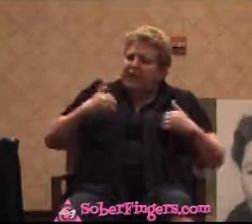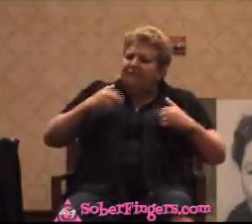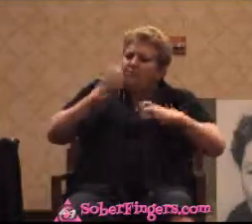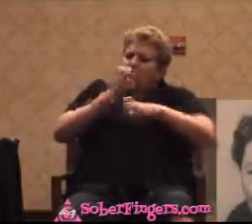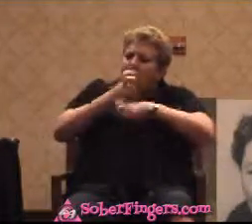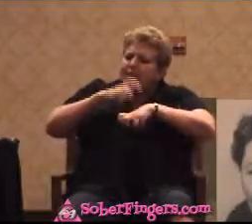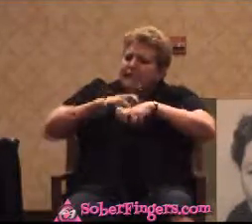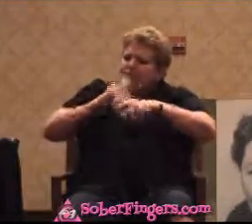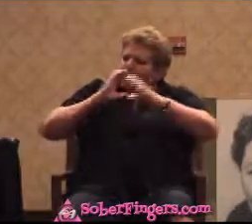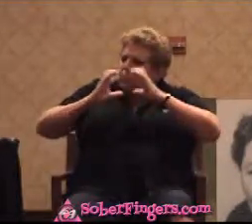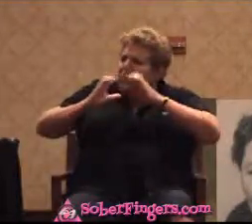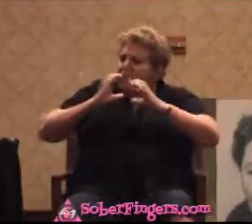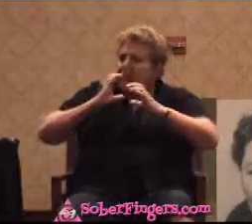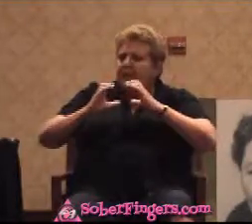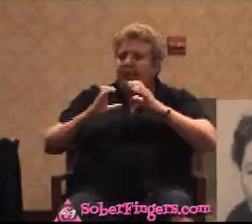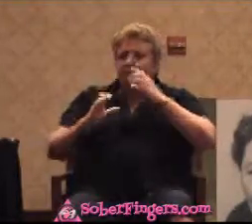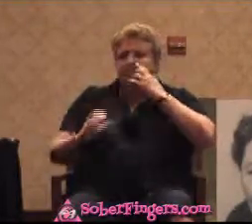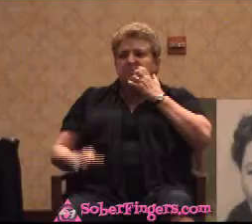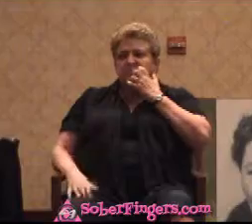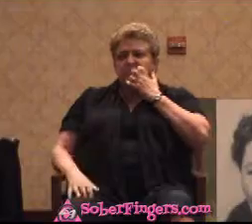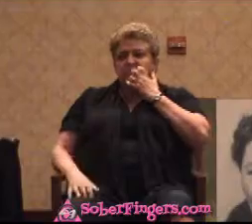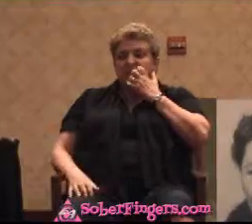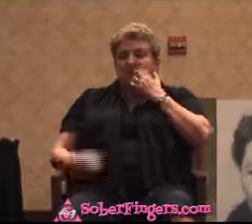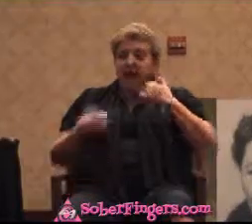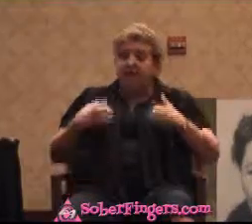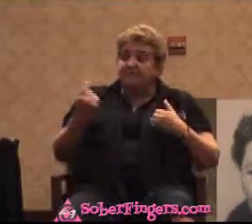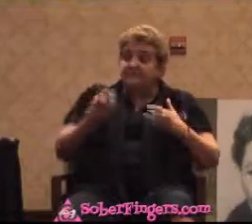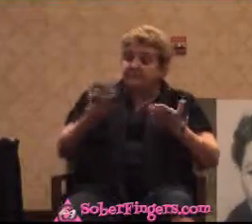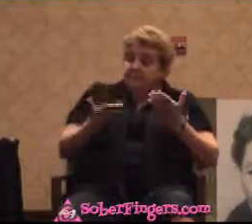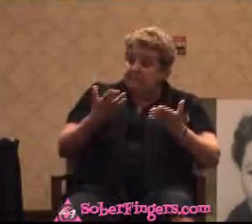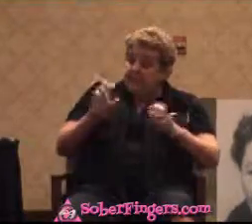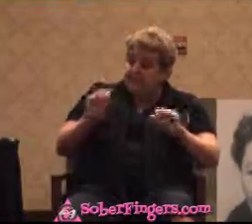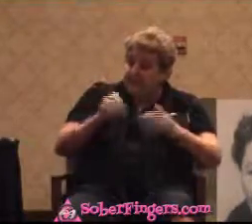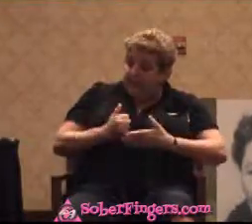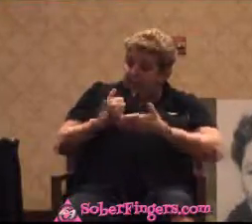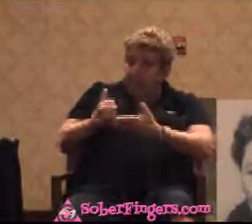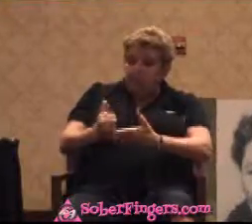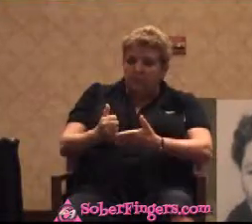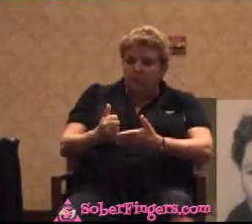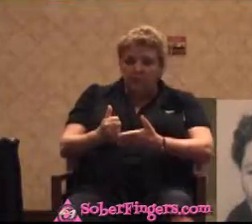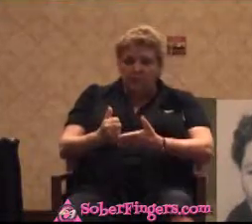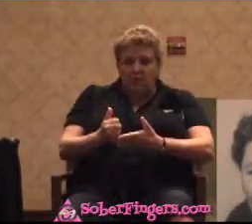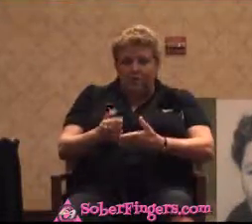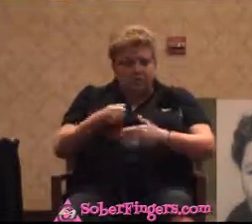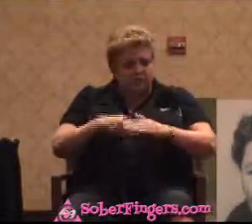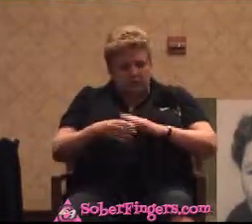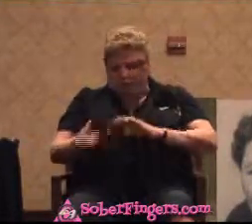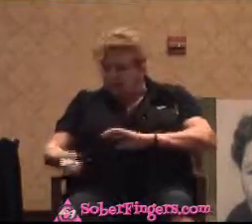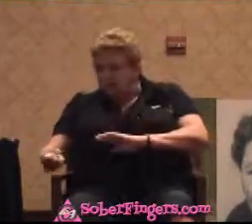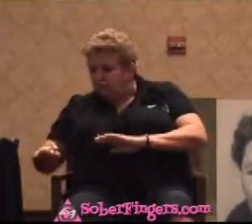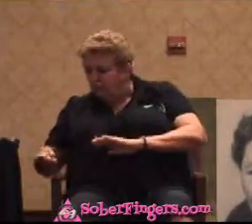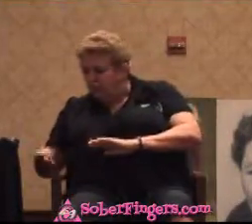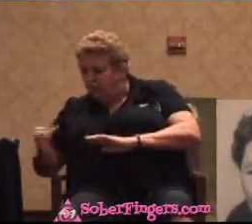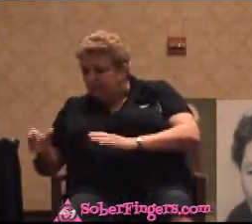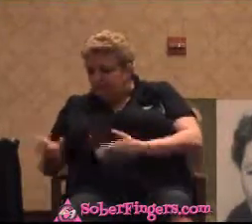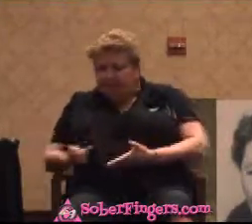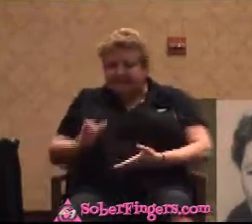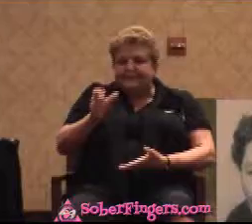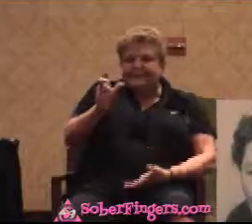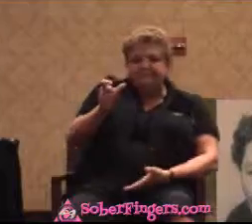so, I got something maybe that can help you. She reaches down into her drawer, and she comes out with these little